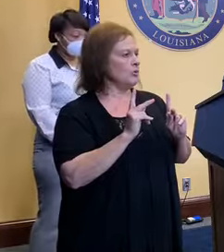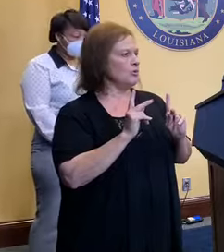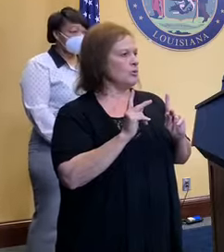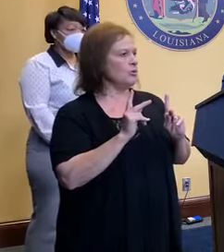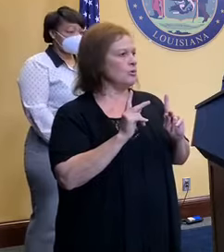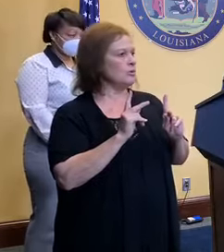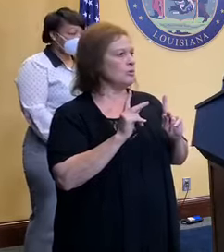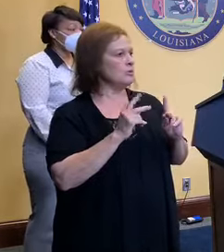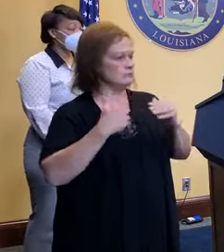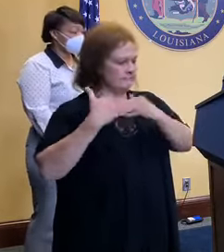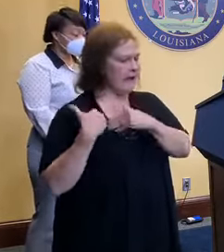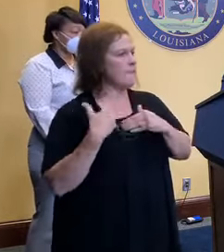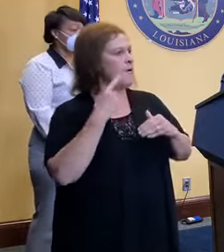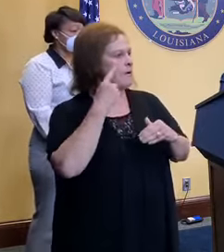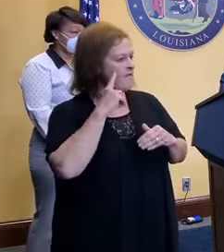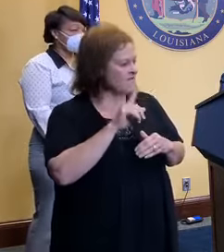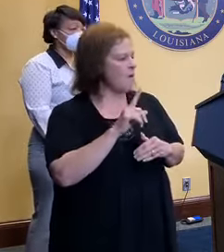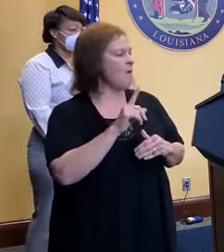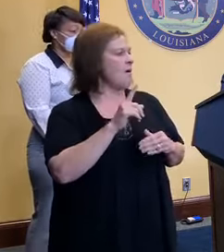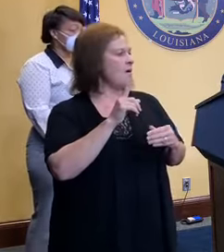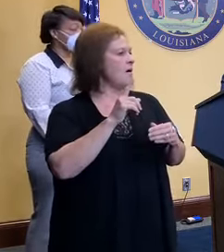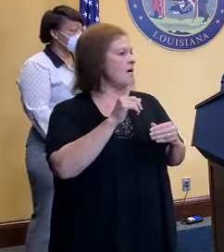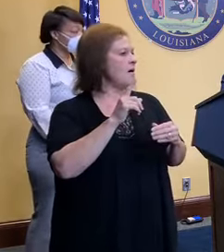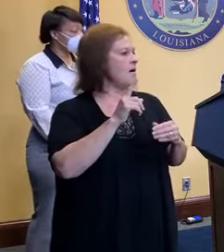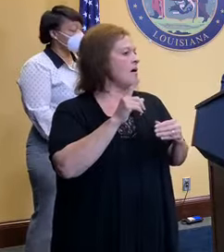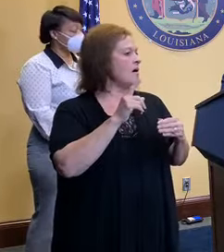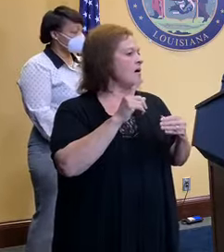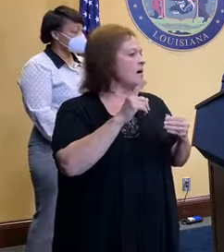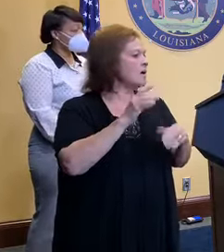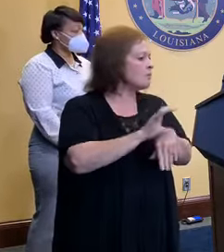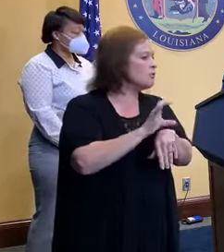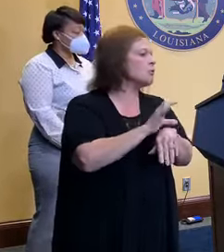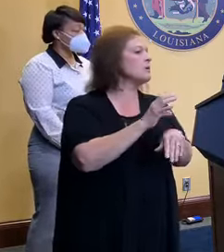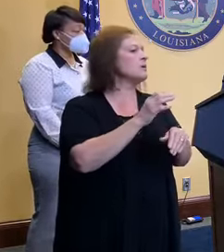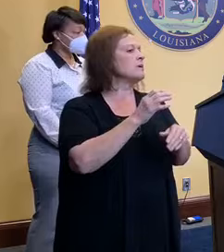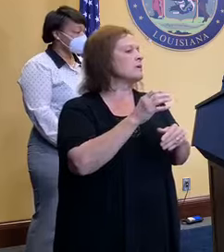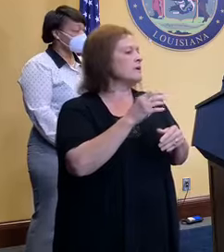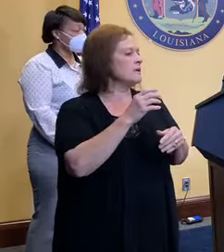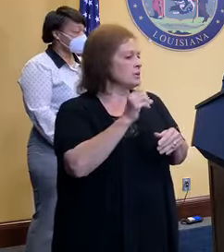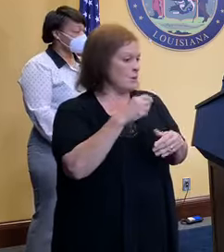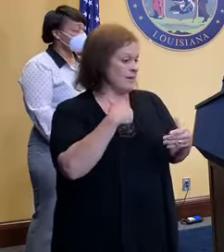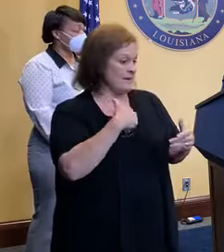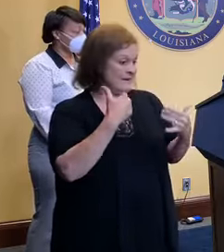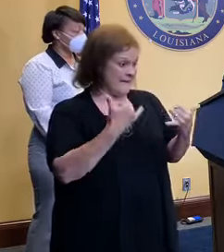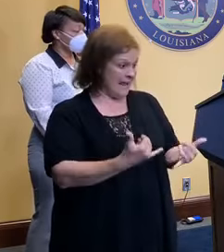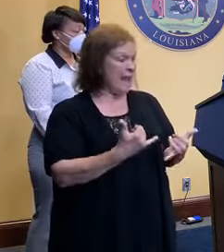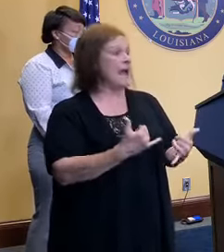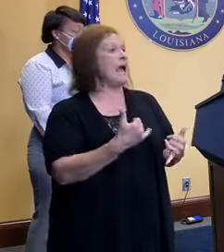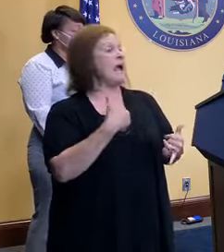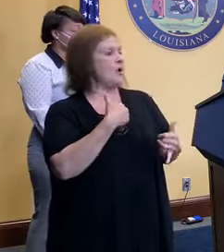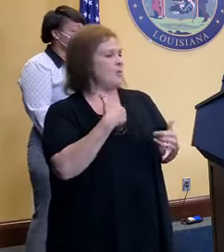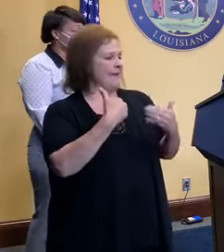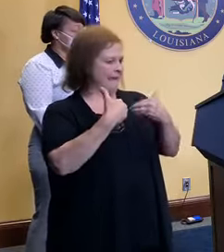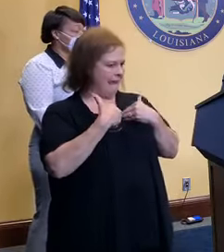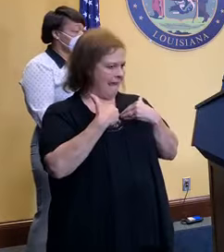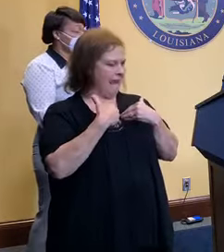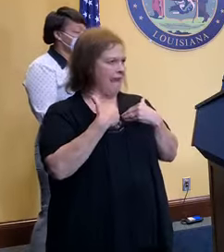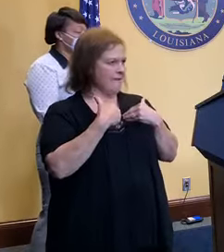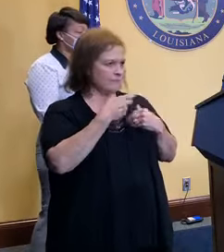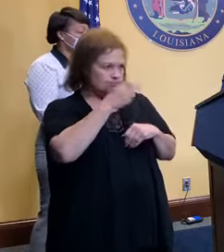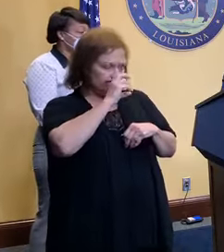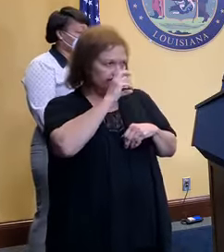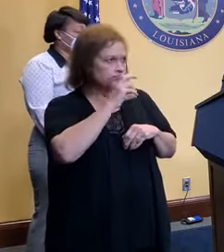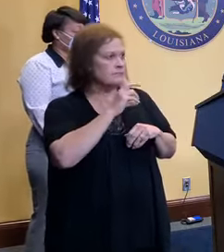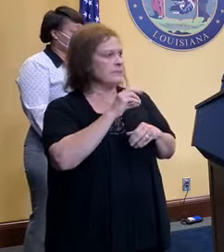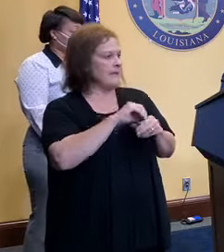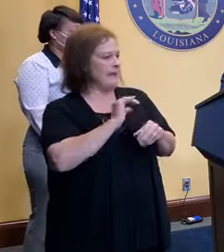we've made some restrictions based on the nature of the attack. We made very specific restrictions to our email systems and